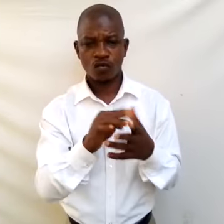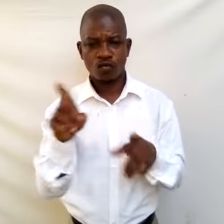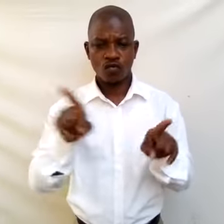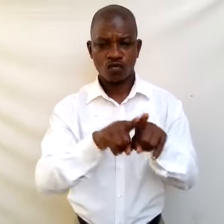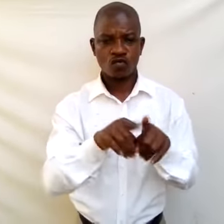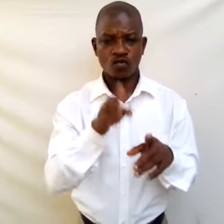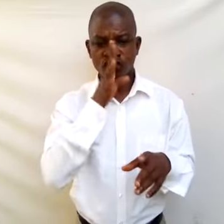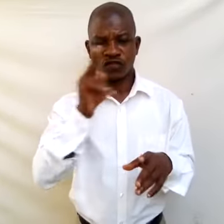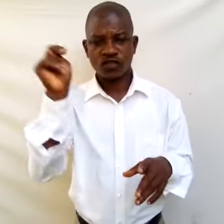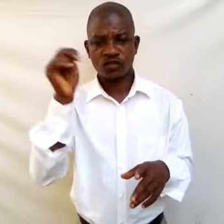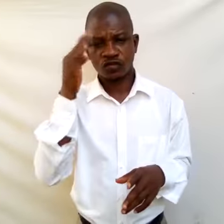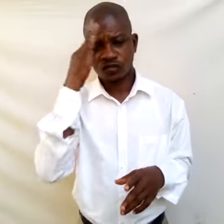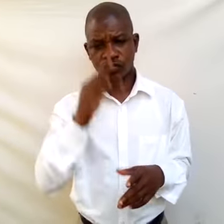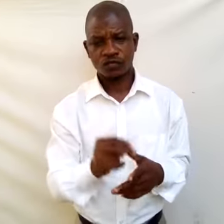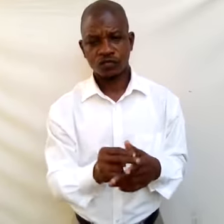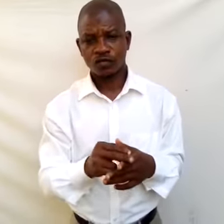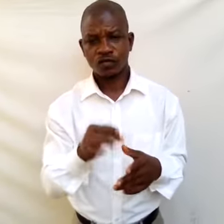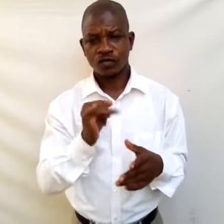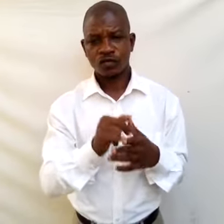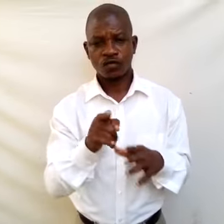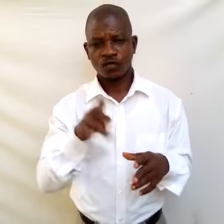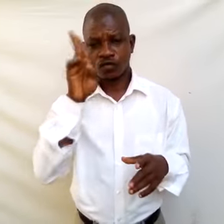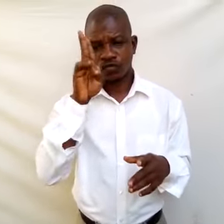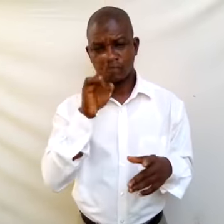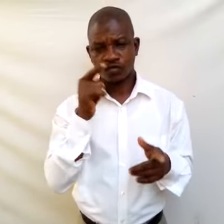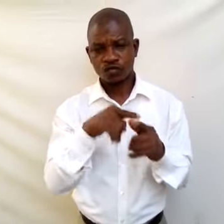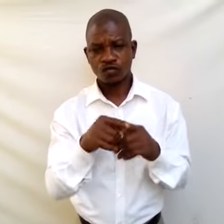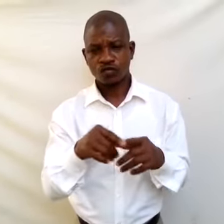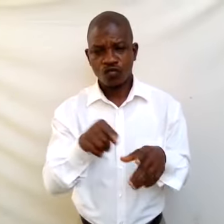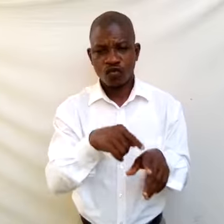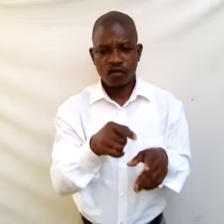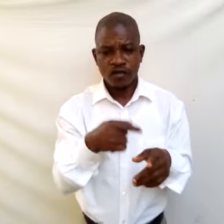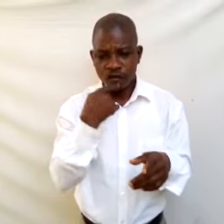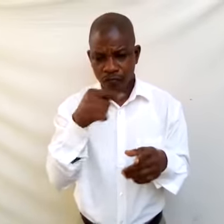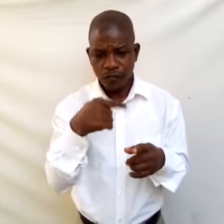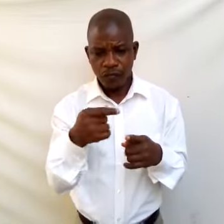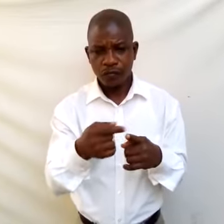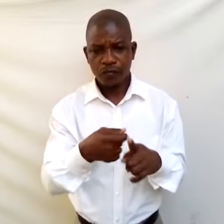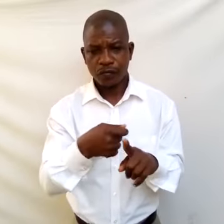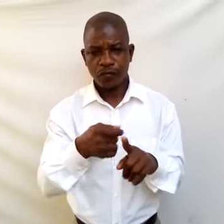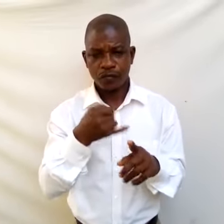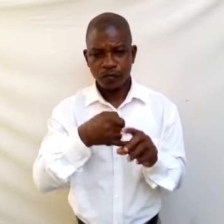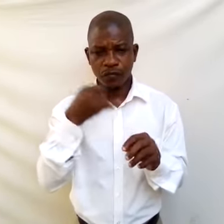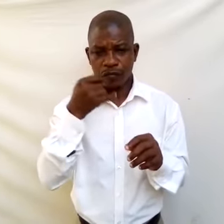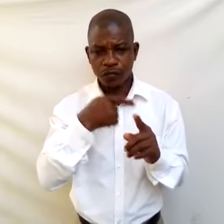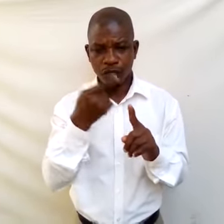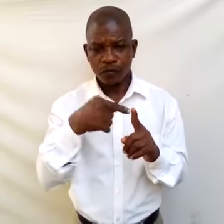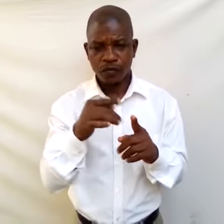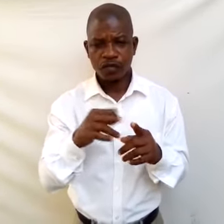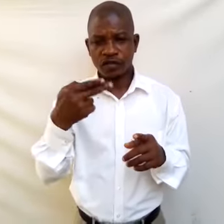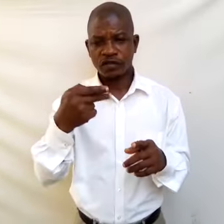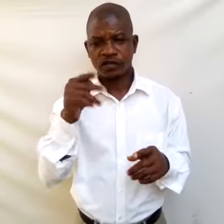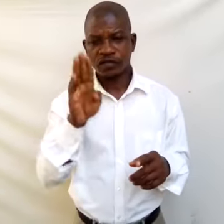shown. Ensure you use a well-sharpened pencil, preferably HB, to draw